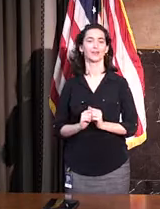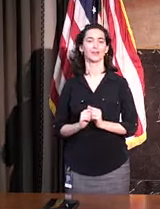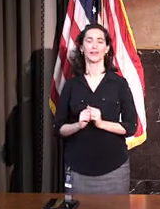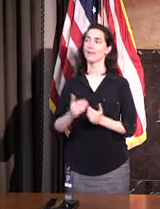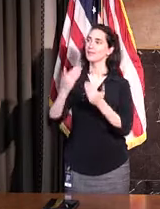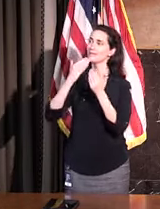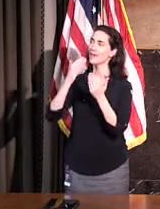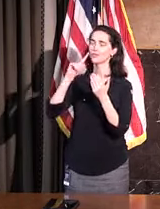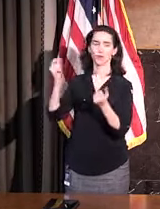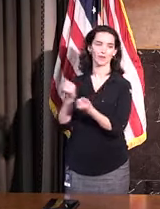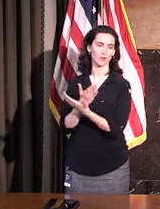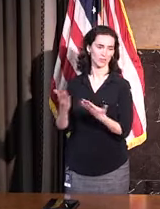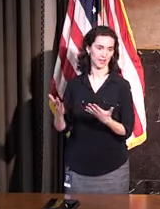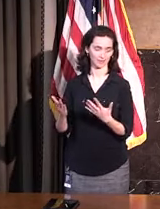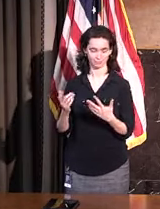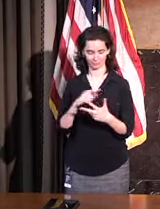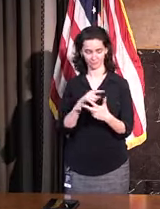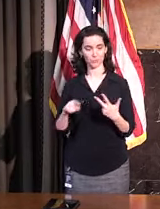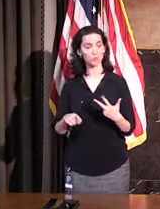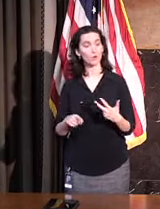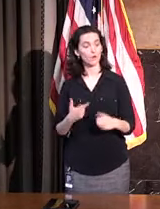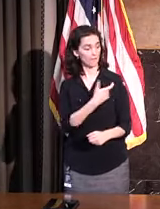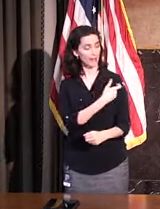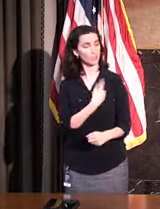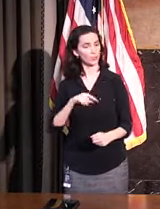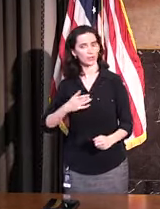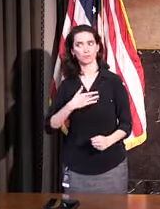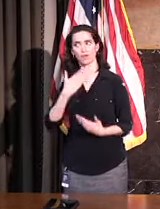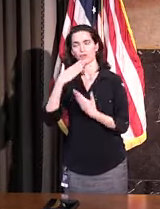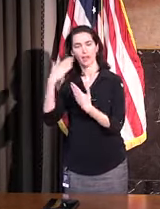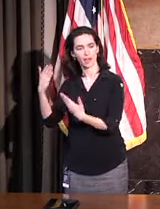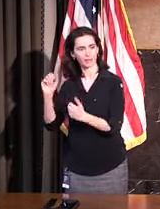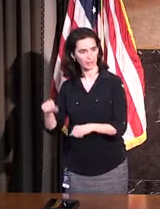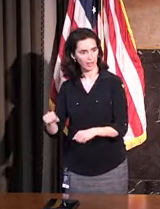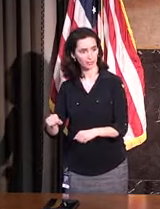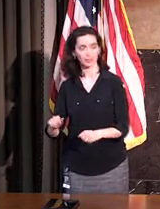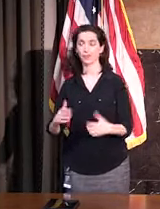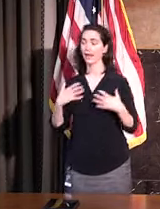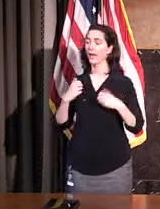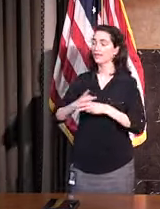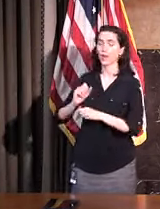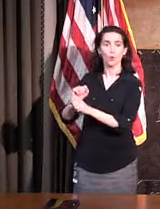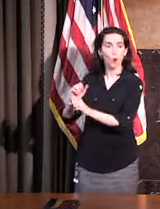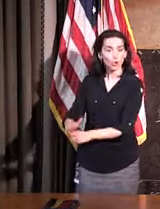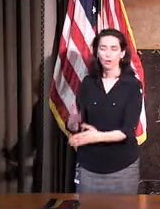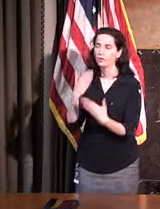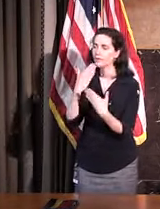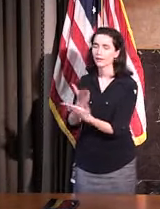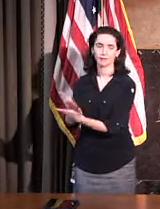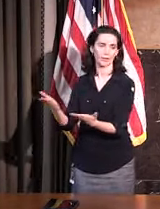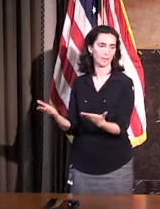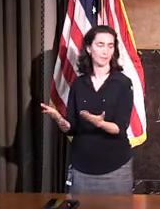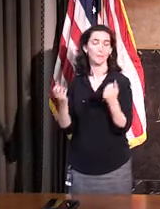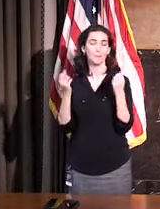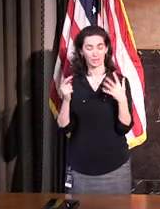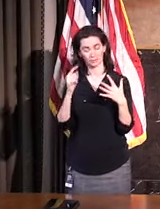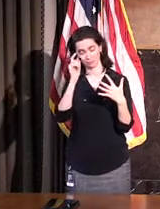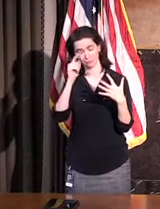give thanks in all things. And we can be thankful for the vaccines. We can be thankful for our healthcare workers. We can be thankful for a lot of things